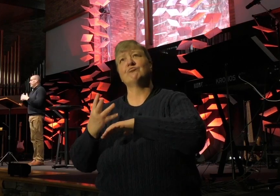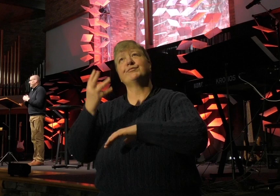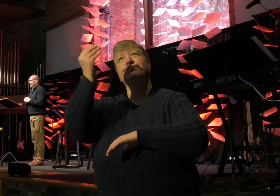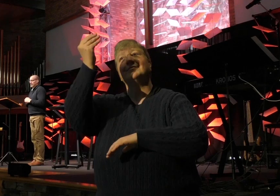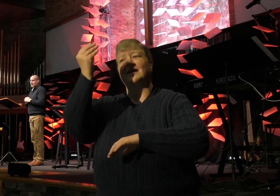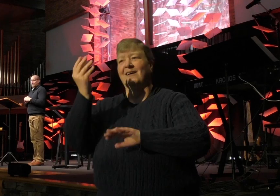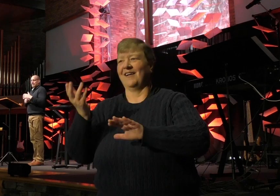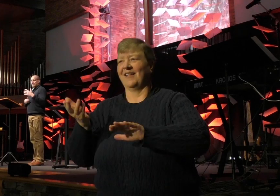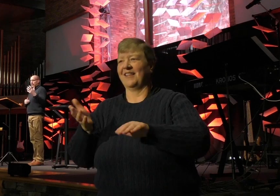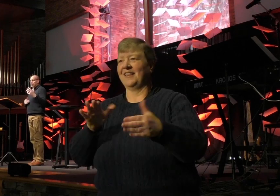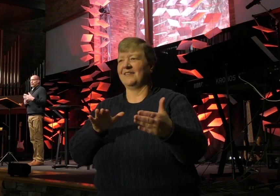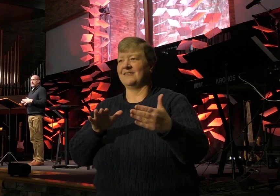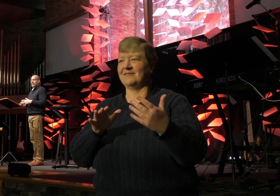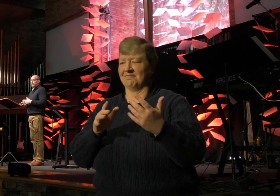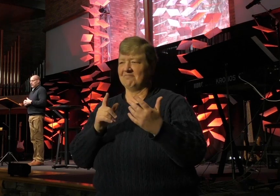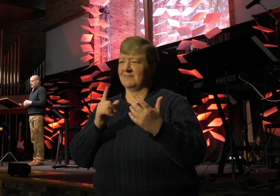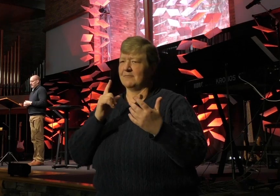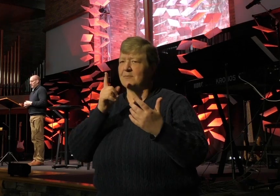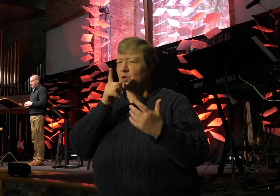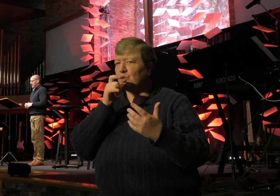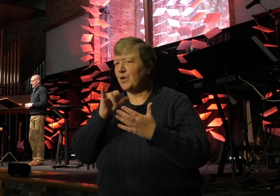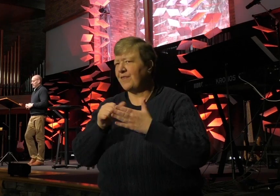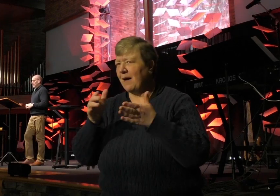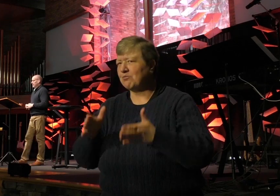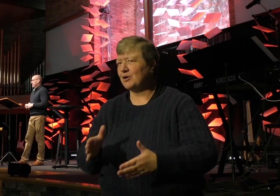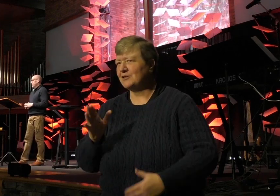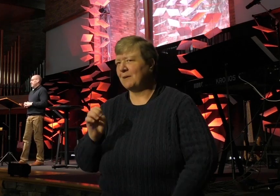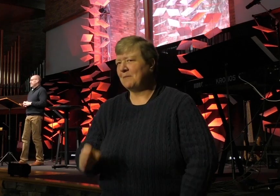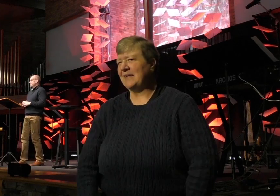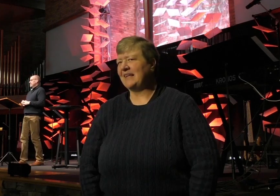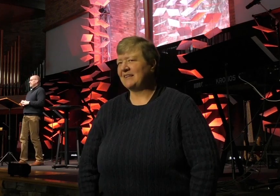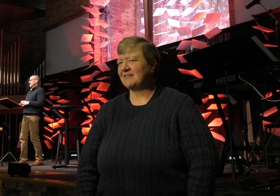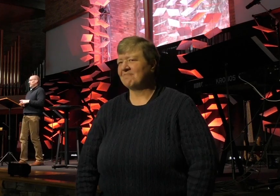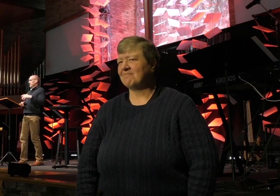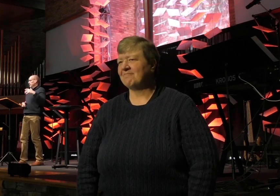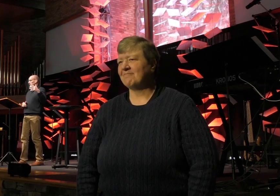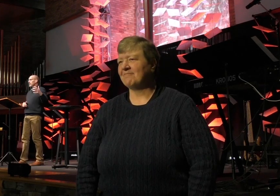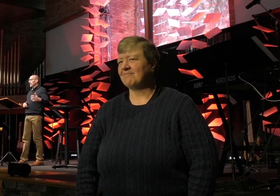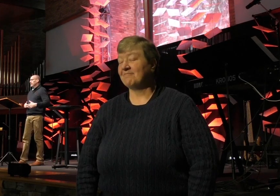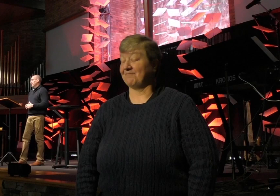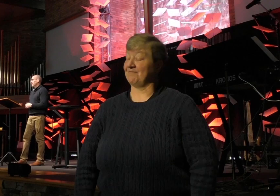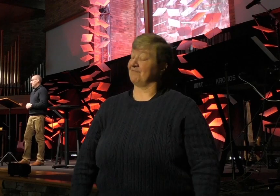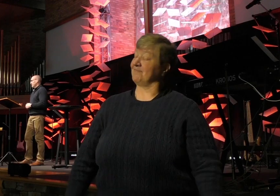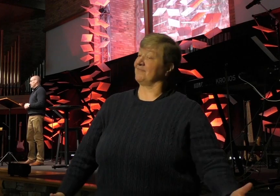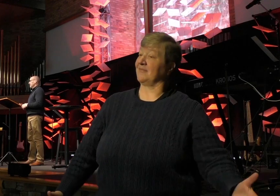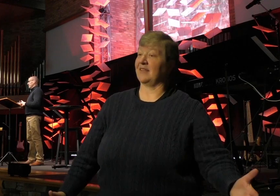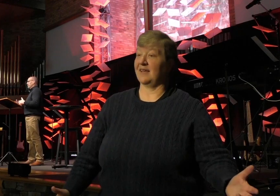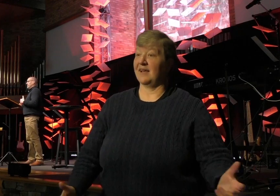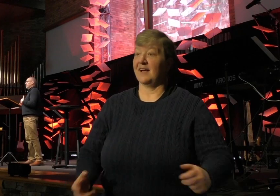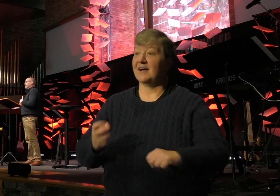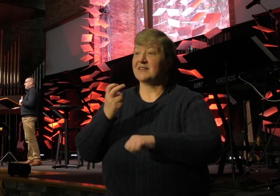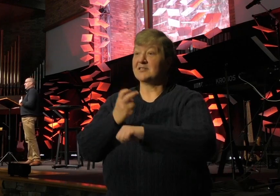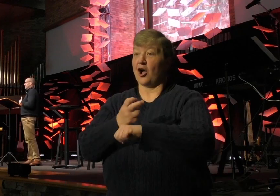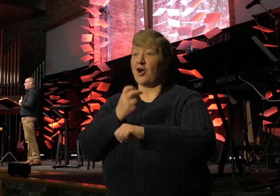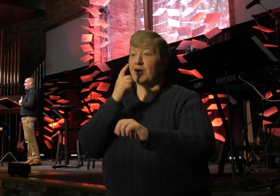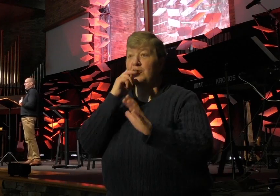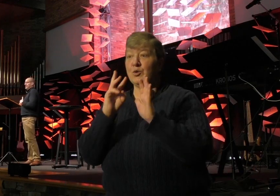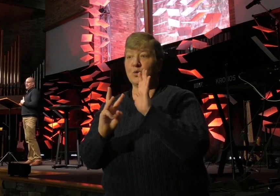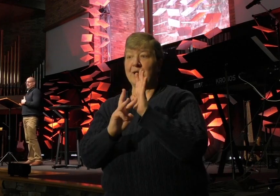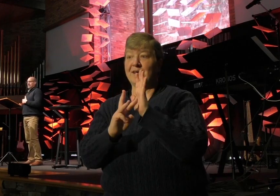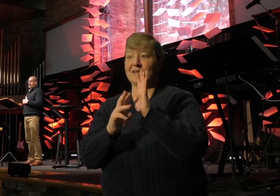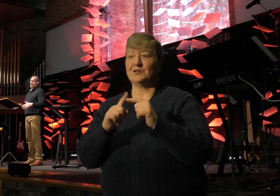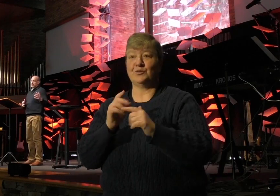me, who would that person be in your life? It's very, very hard to witness to family members,